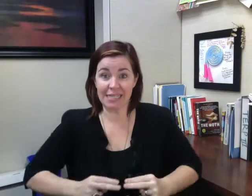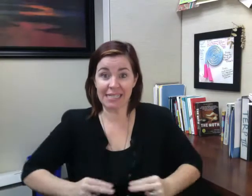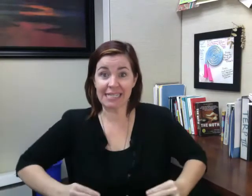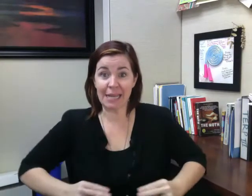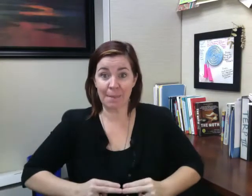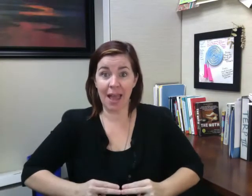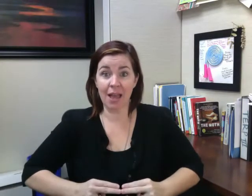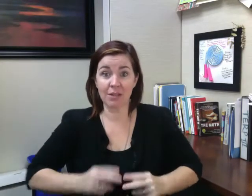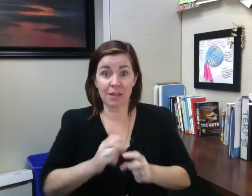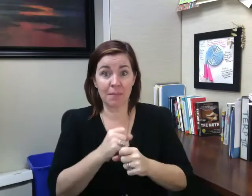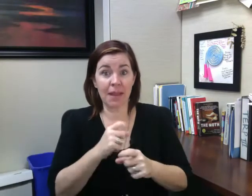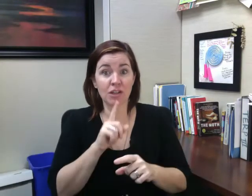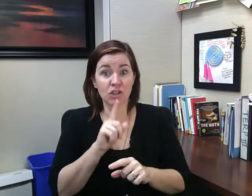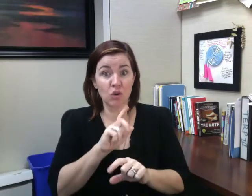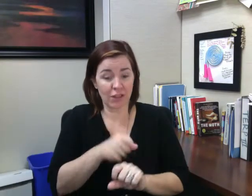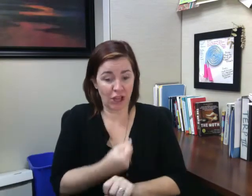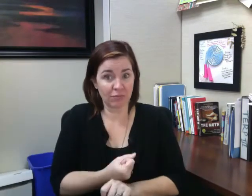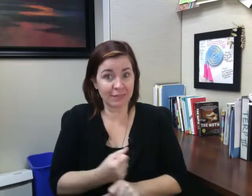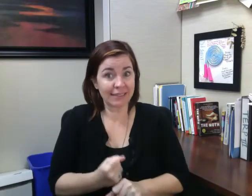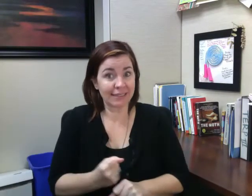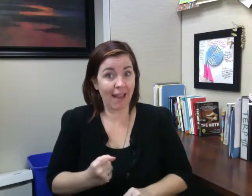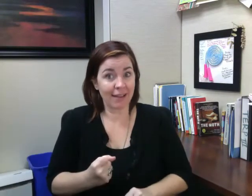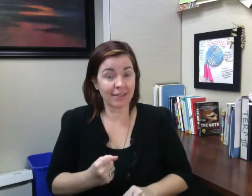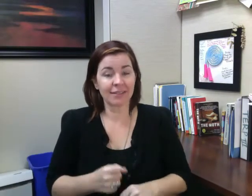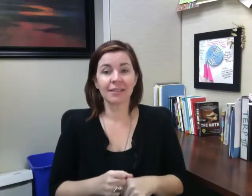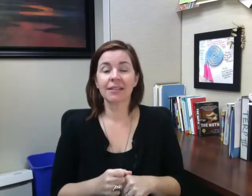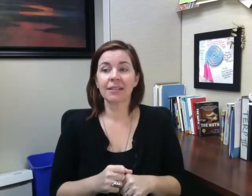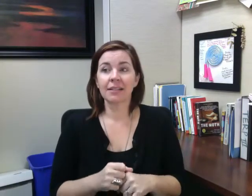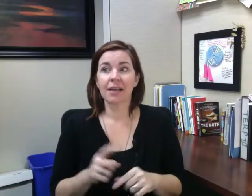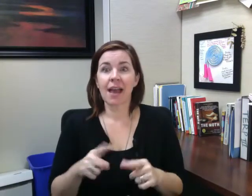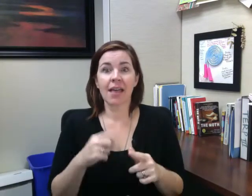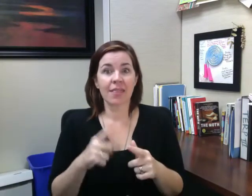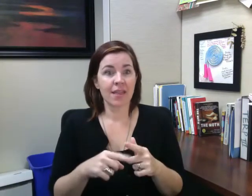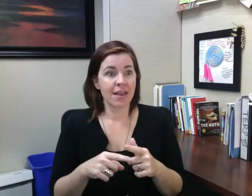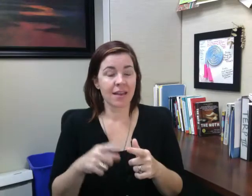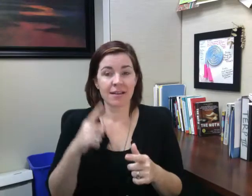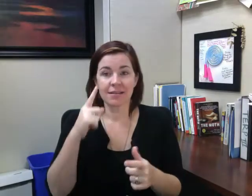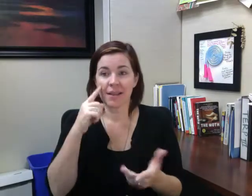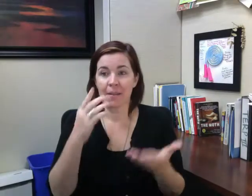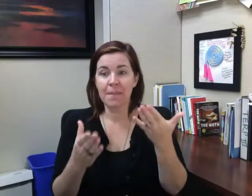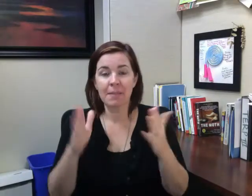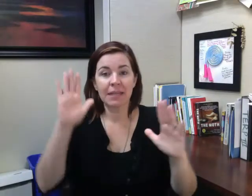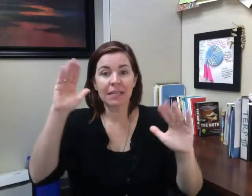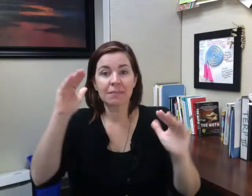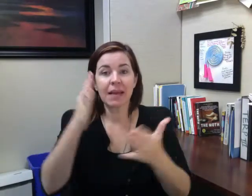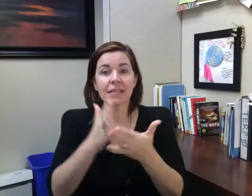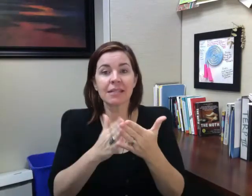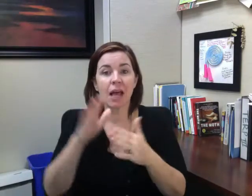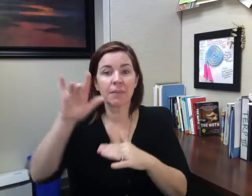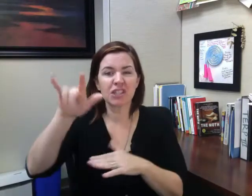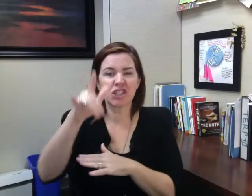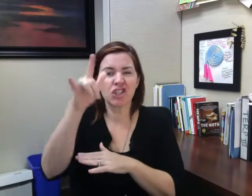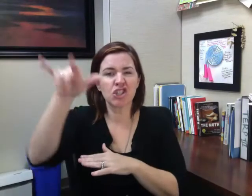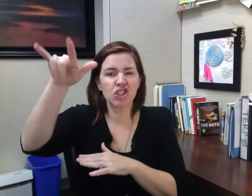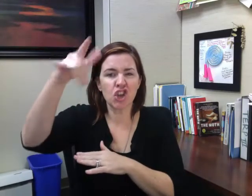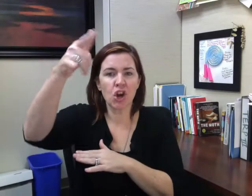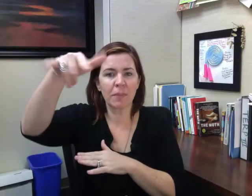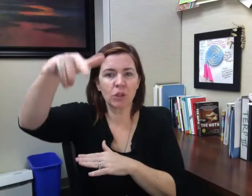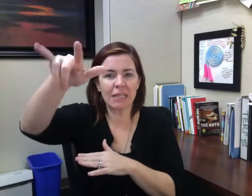turbulence. And I'll never forget what happened next. I even remember the flight number. It was